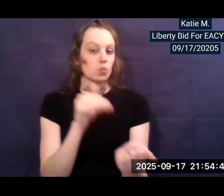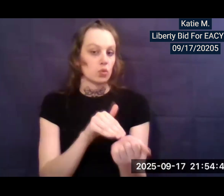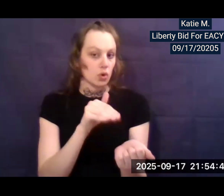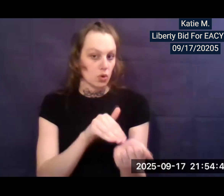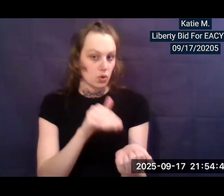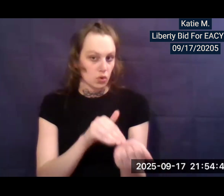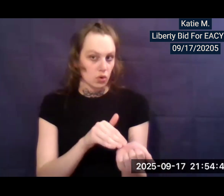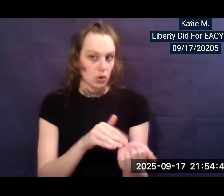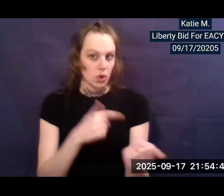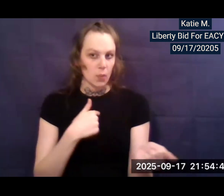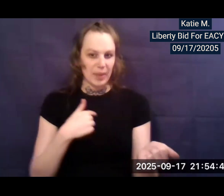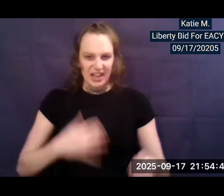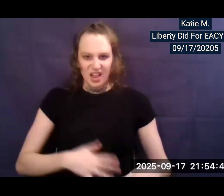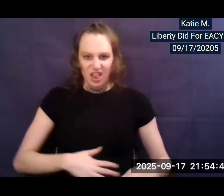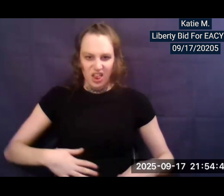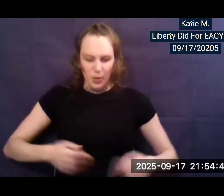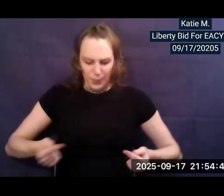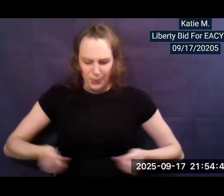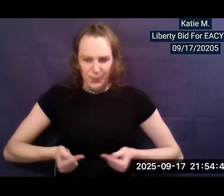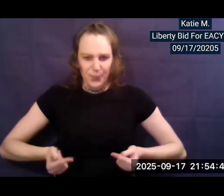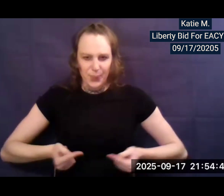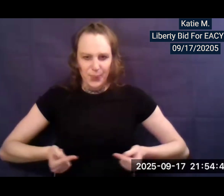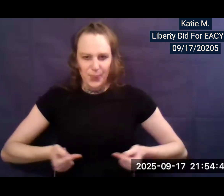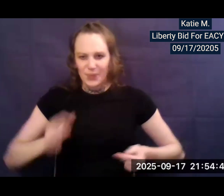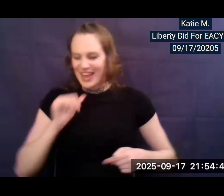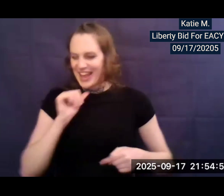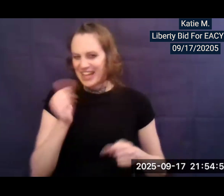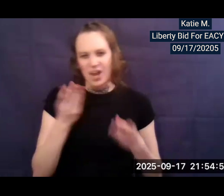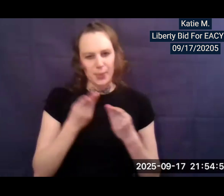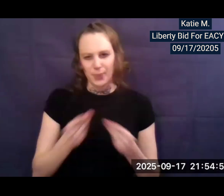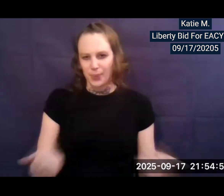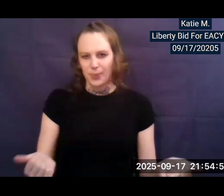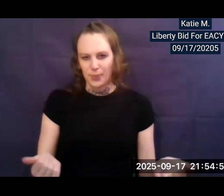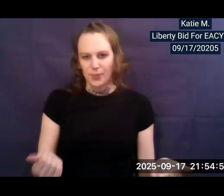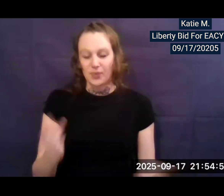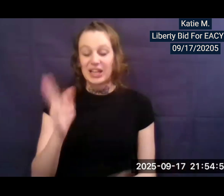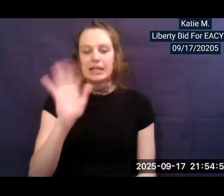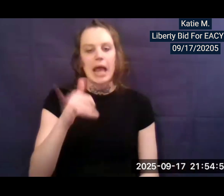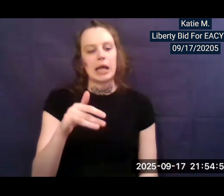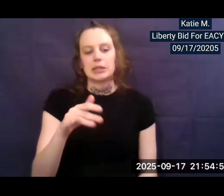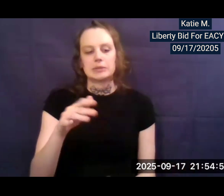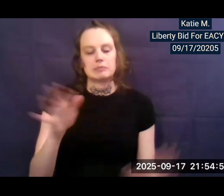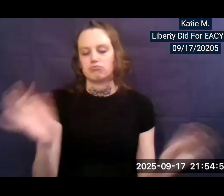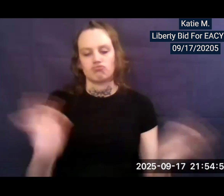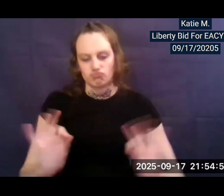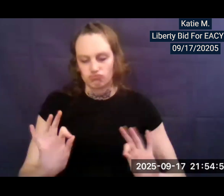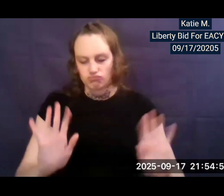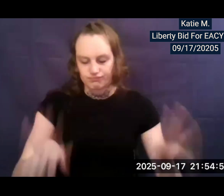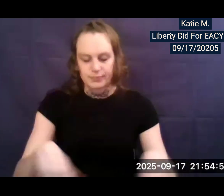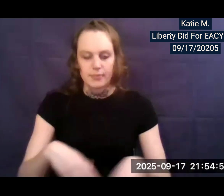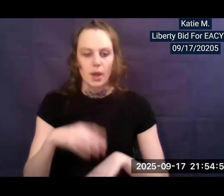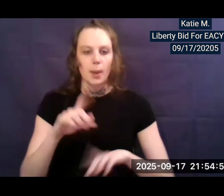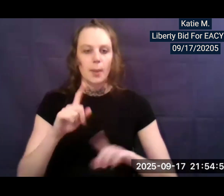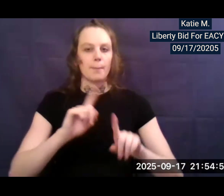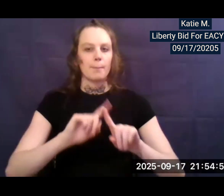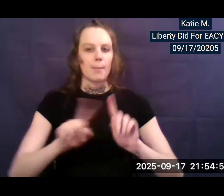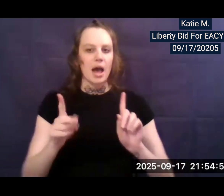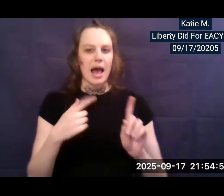stomach pain and it wasn't going away. It ended up being nothing, but eventually eventually I kind of had to come clean to them how much